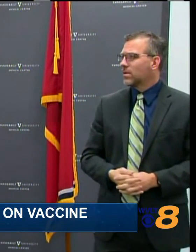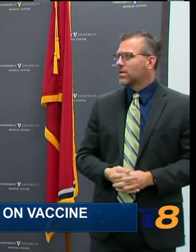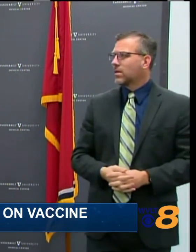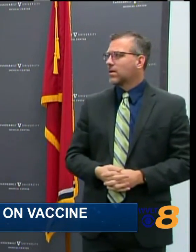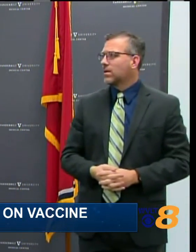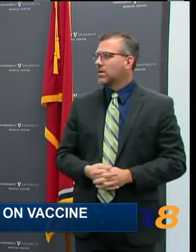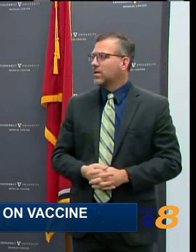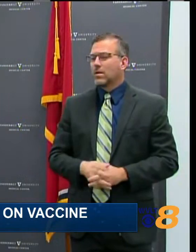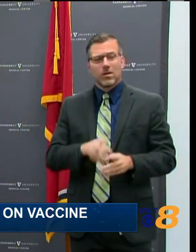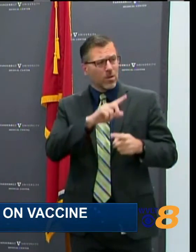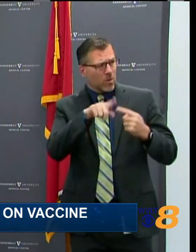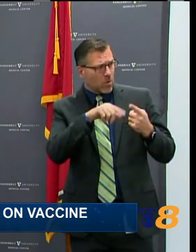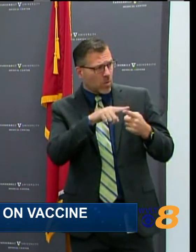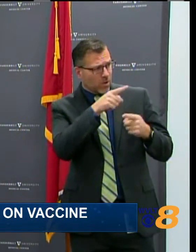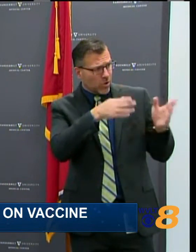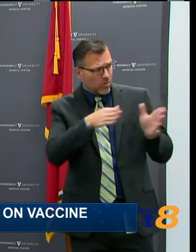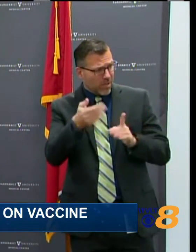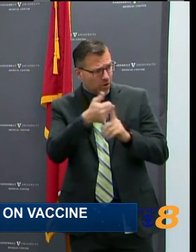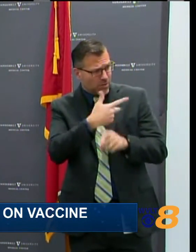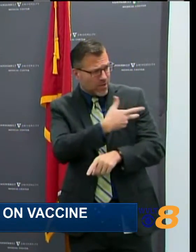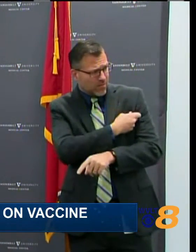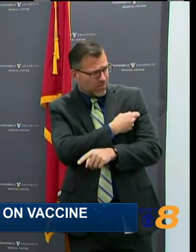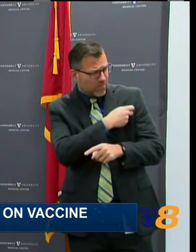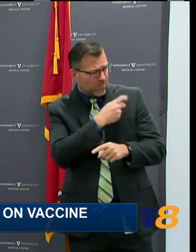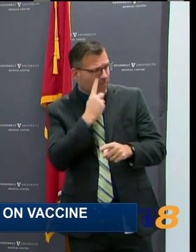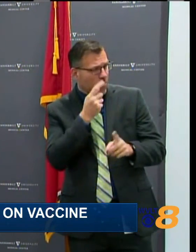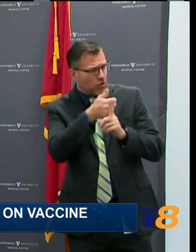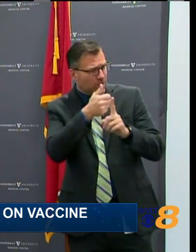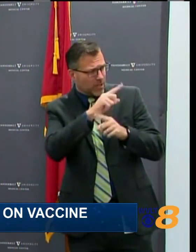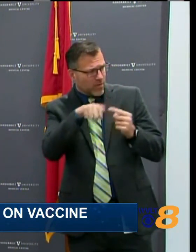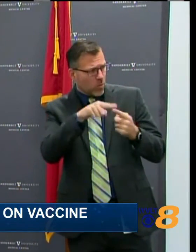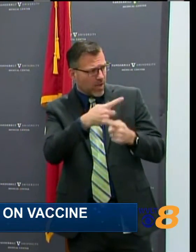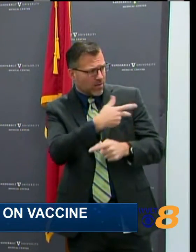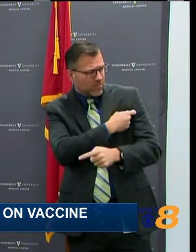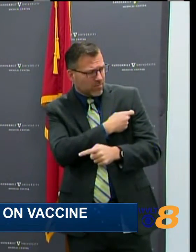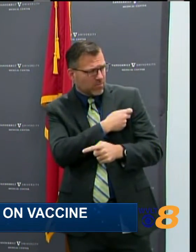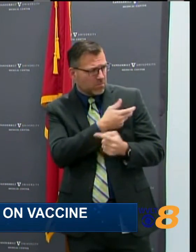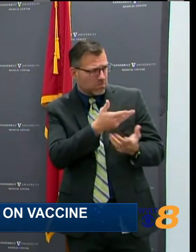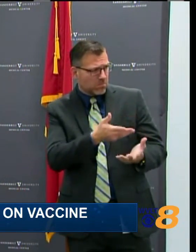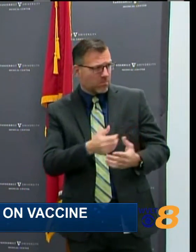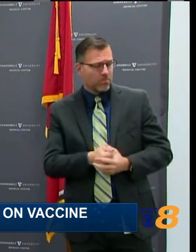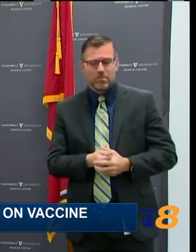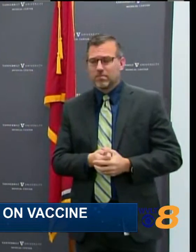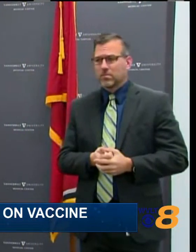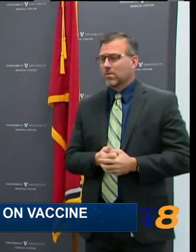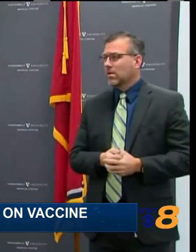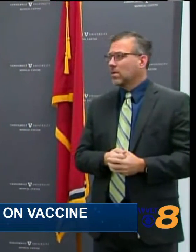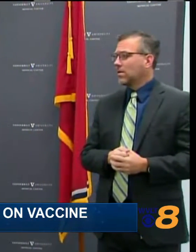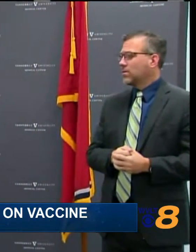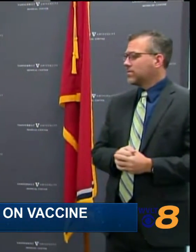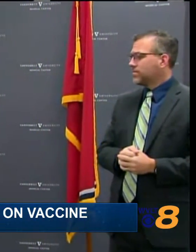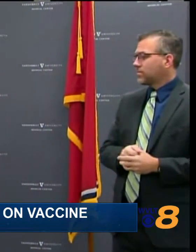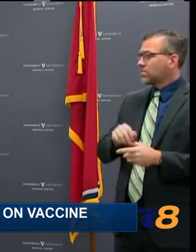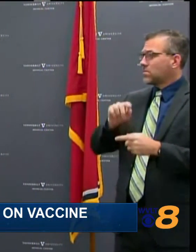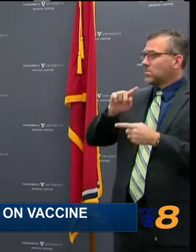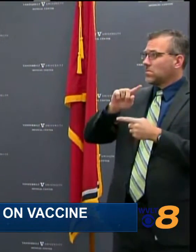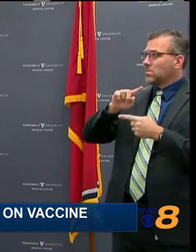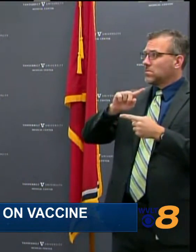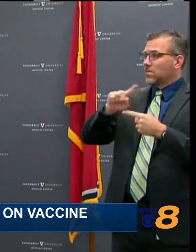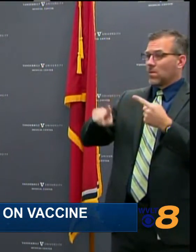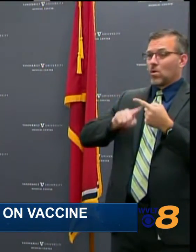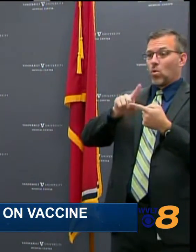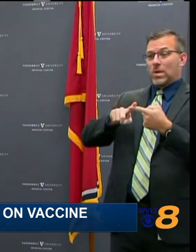Governor, when do you plan to get a vaccination? When doing that public? When it's, when the population that